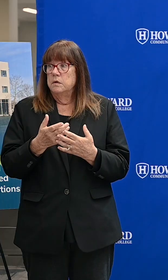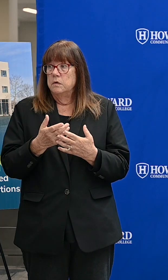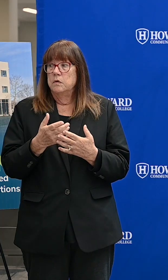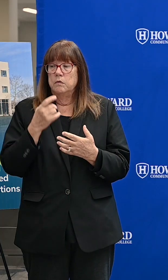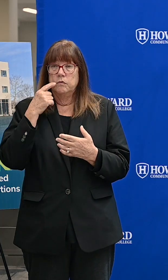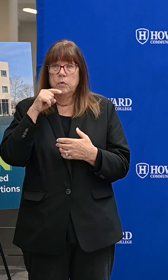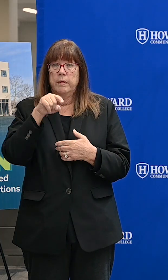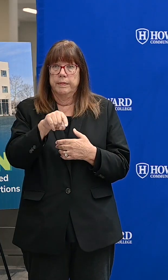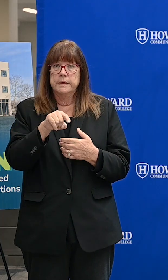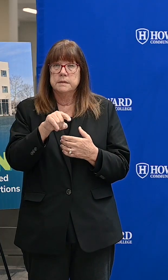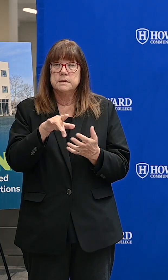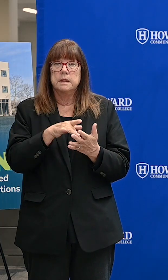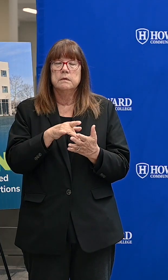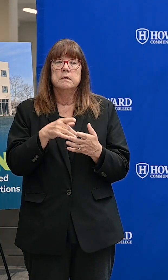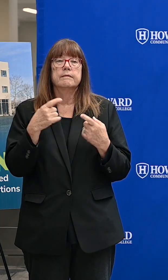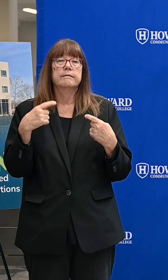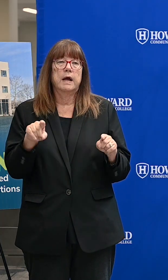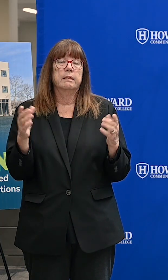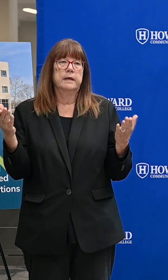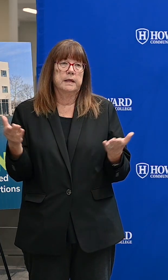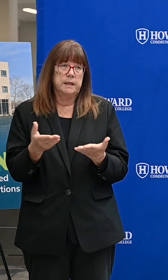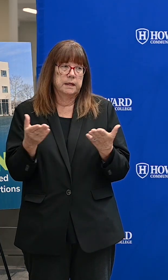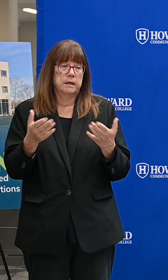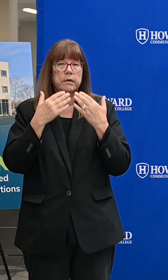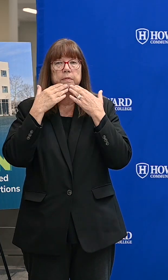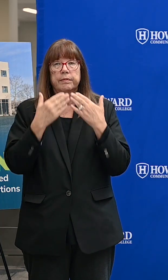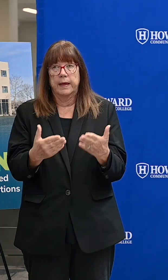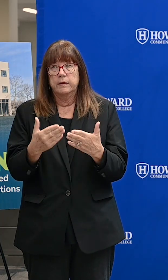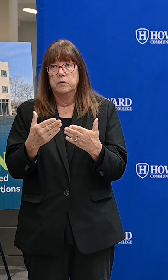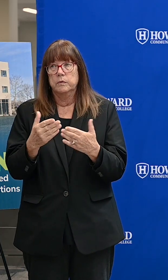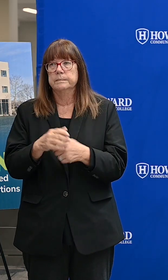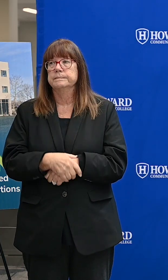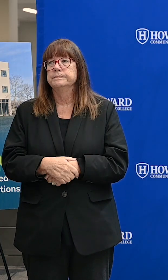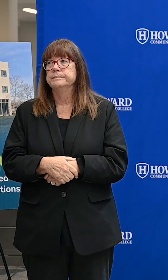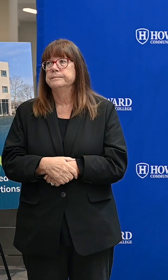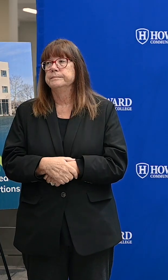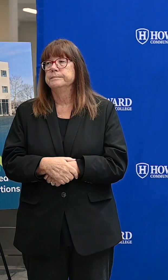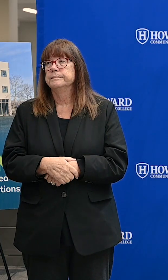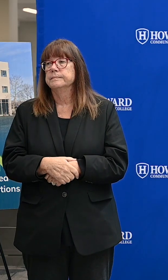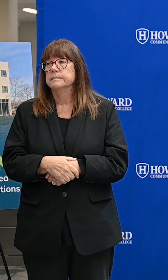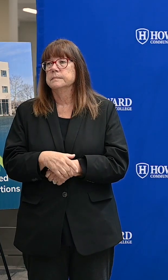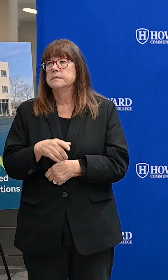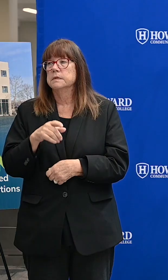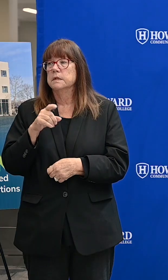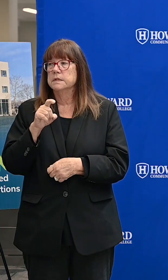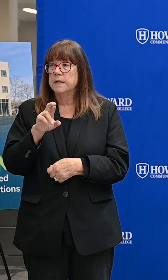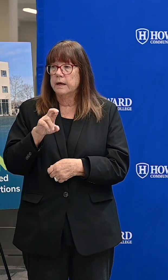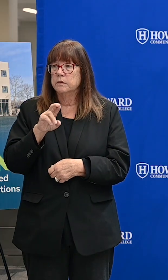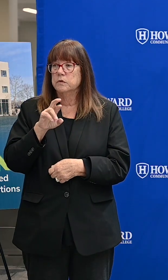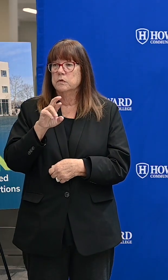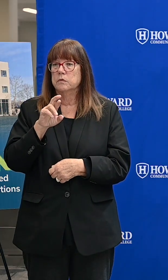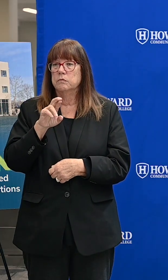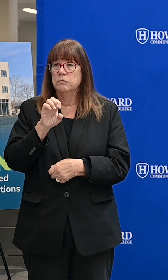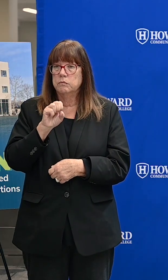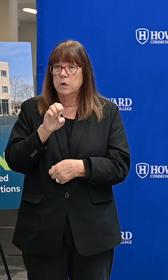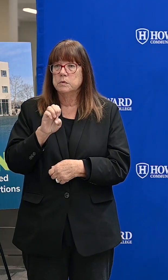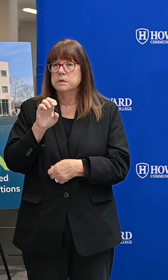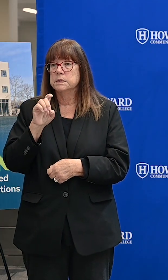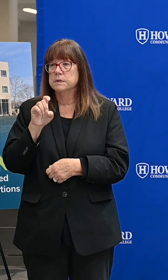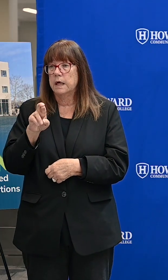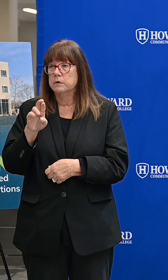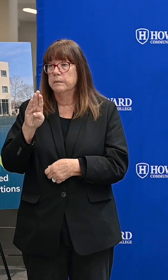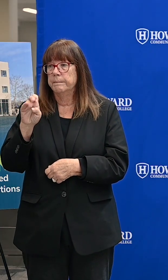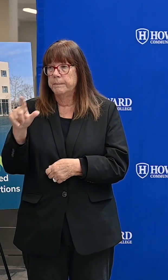for this center is finally here, and thank you, Dr. Willis. Of course, Dr. Ball, and with our state